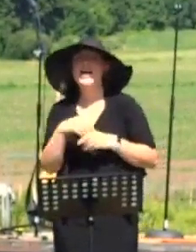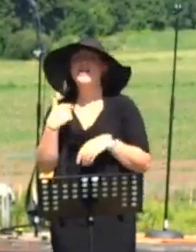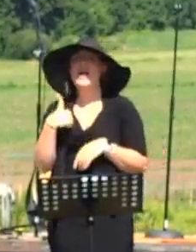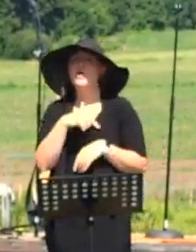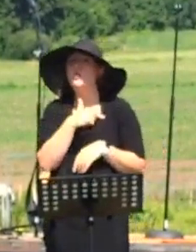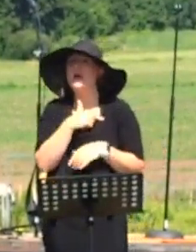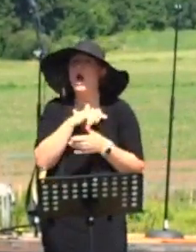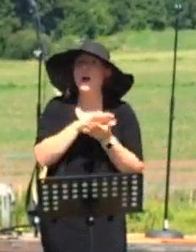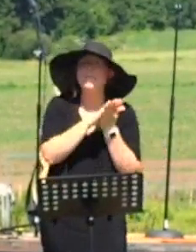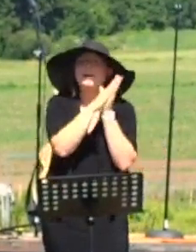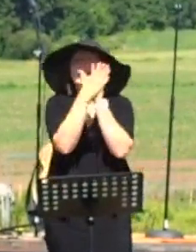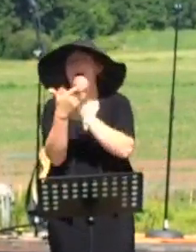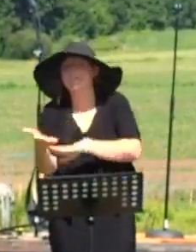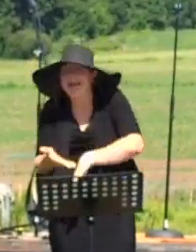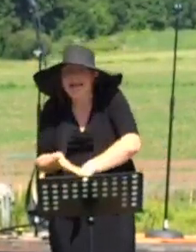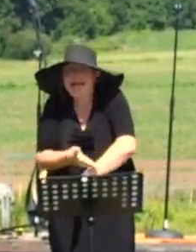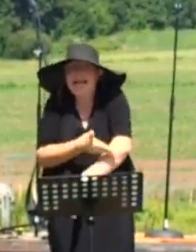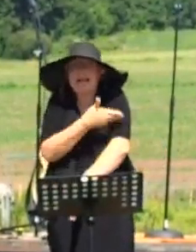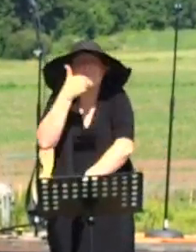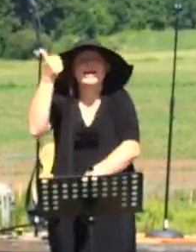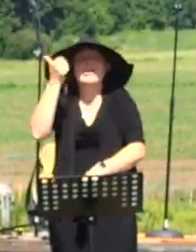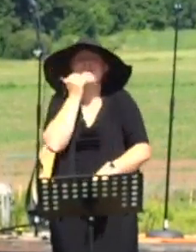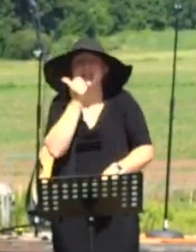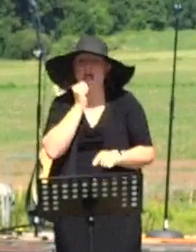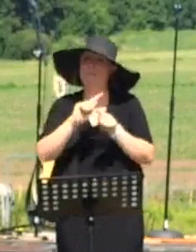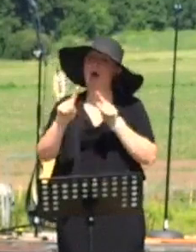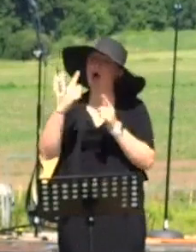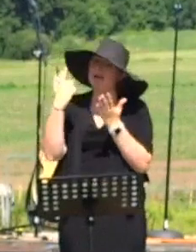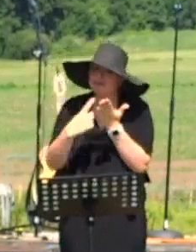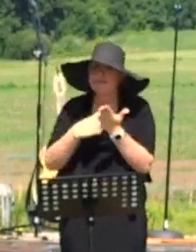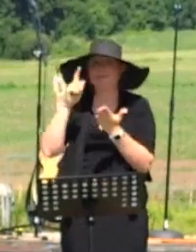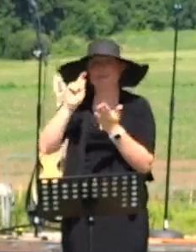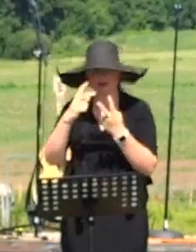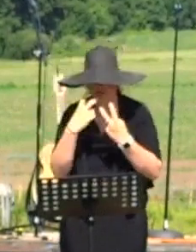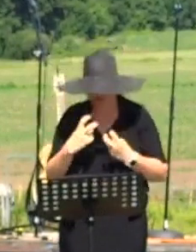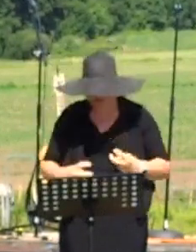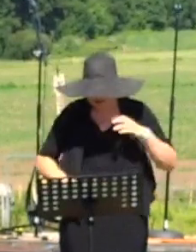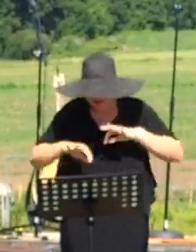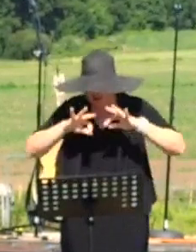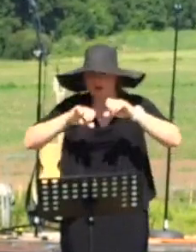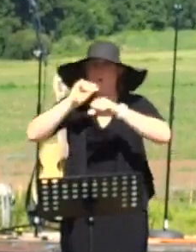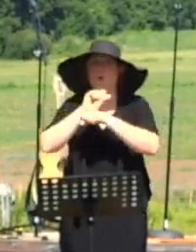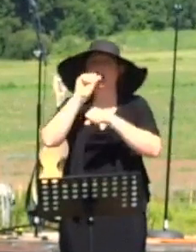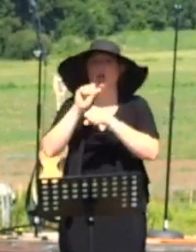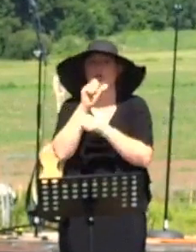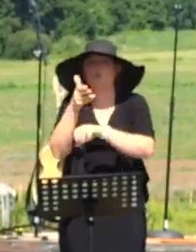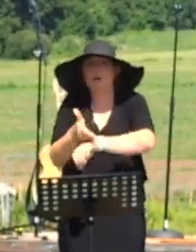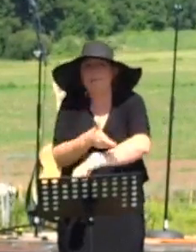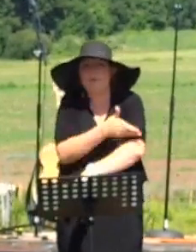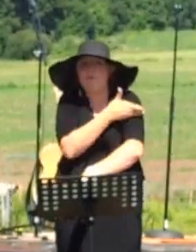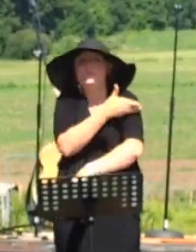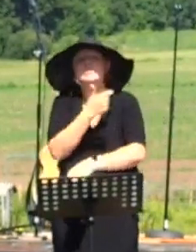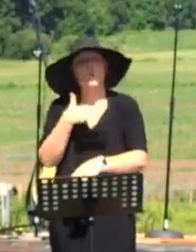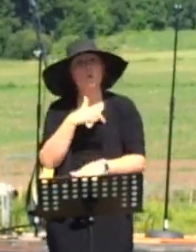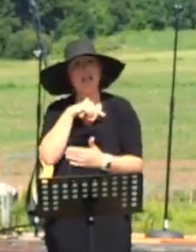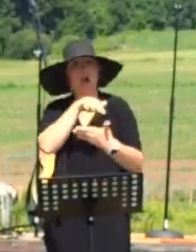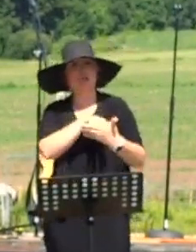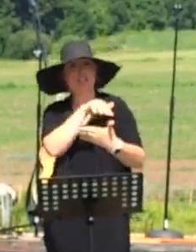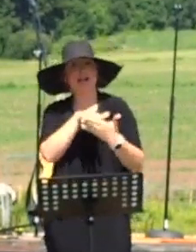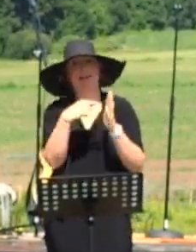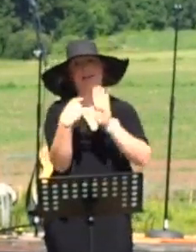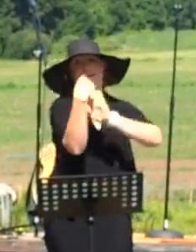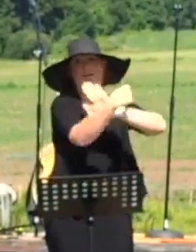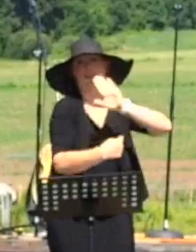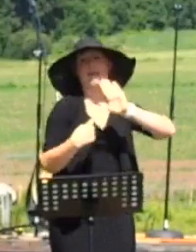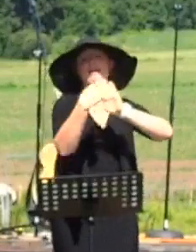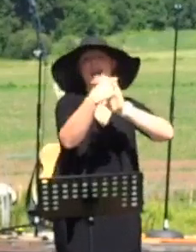coming into. But sometimes that takes work. And as part of that, we're studying what's called the Enneagram. And I know for some of you that may